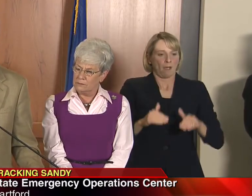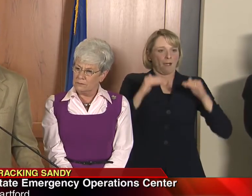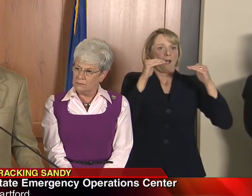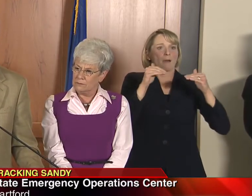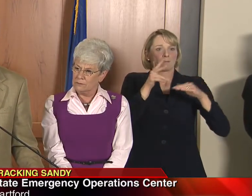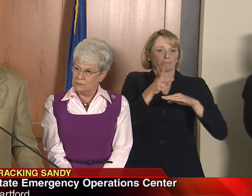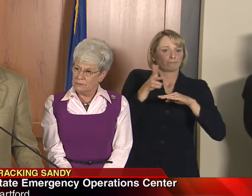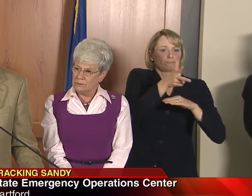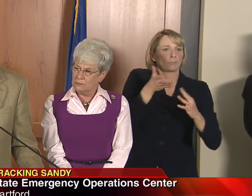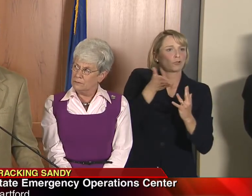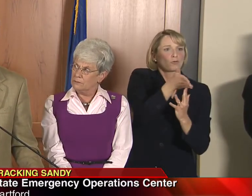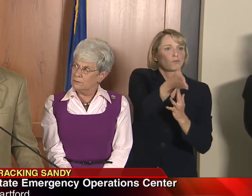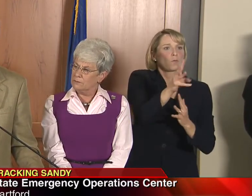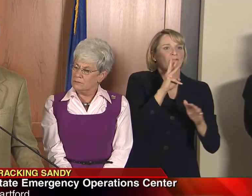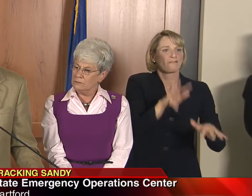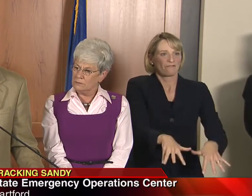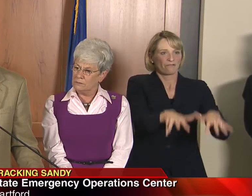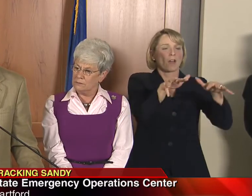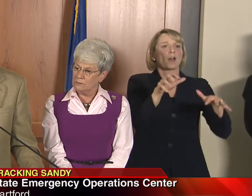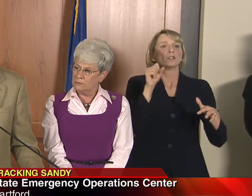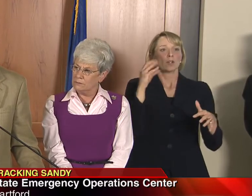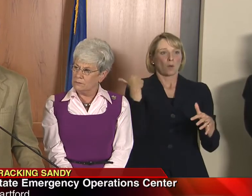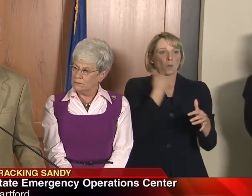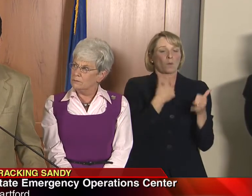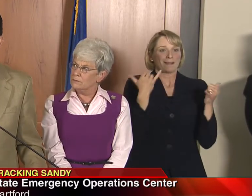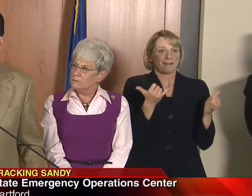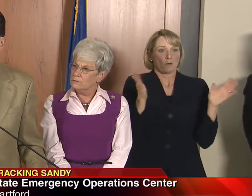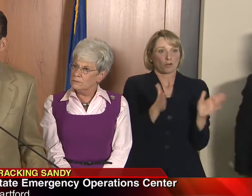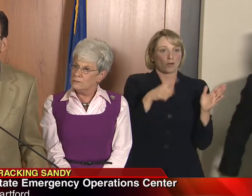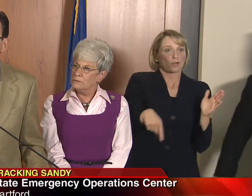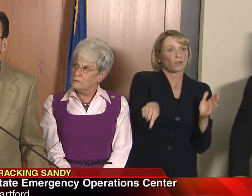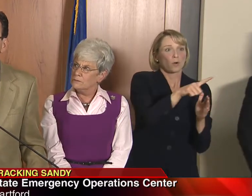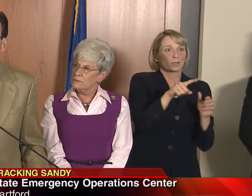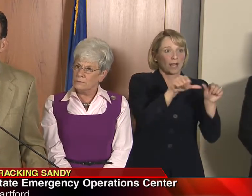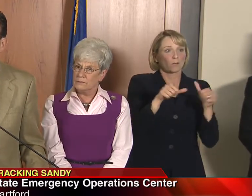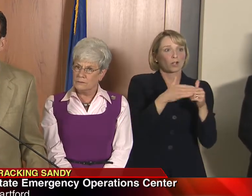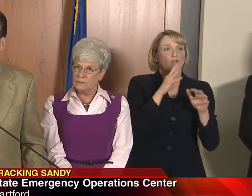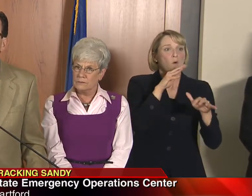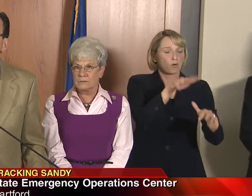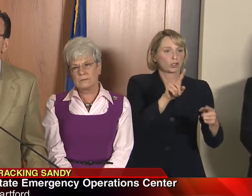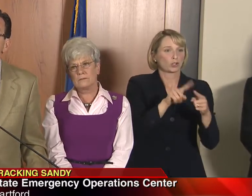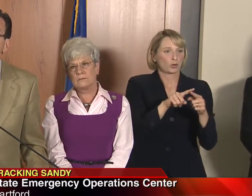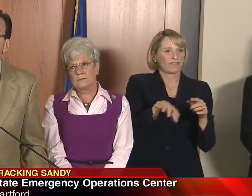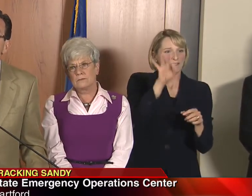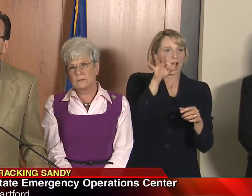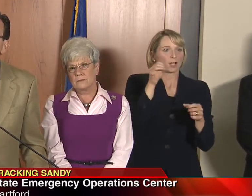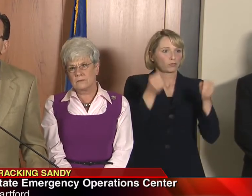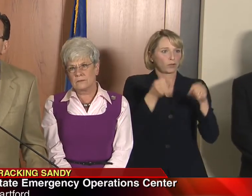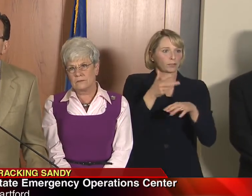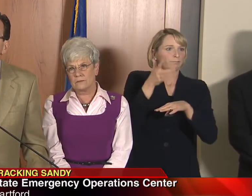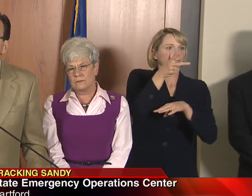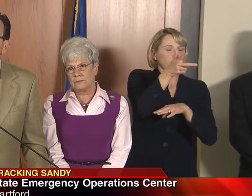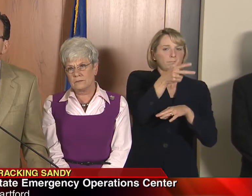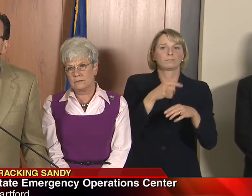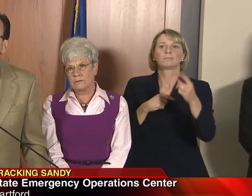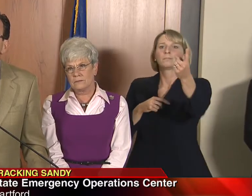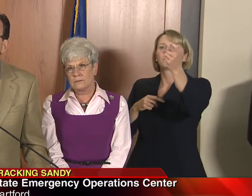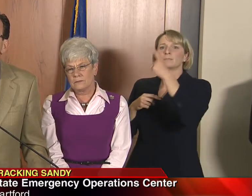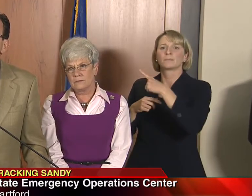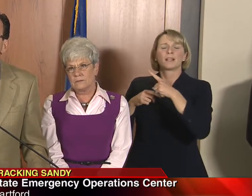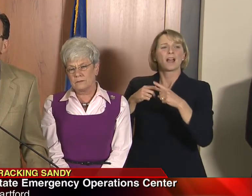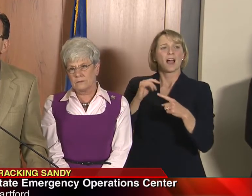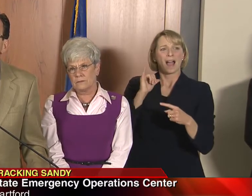those areas most hard hit, which we presume will be the waterfront. One leader in my community said he's afraid people don't get the